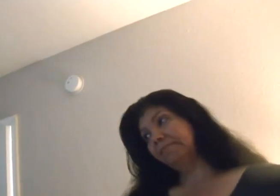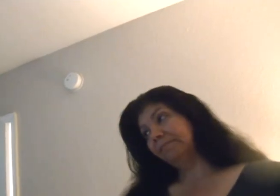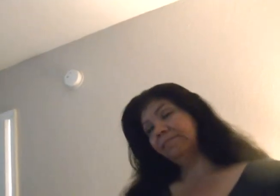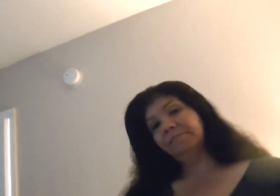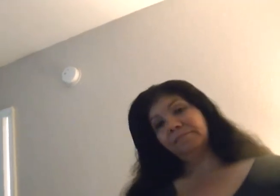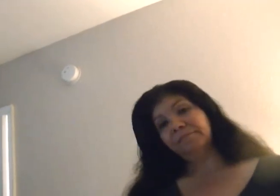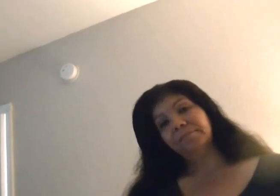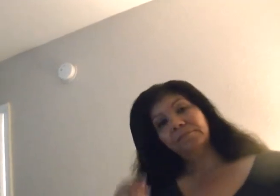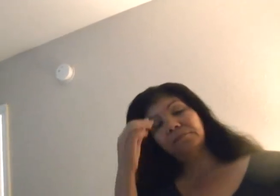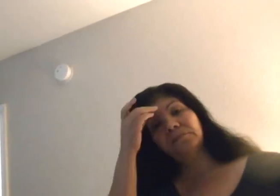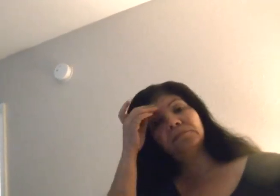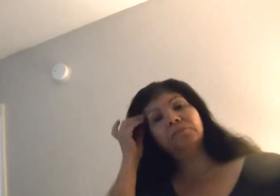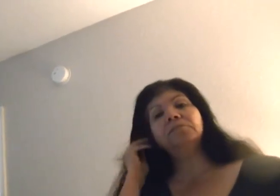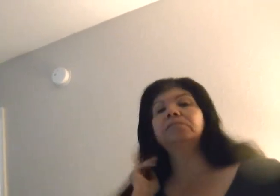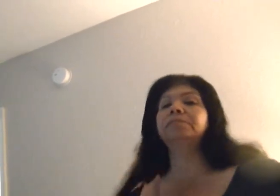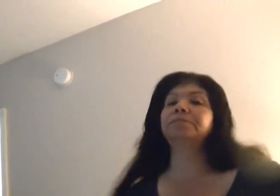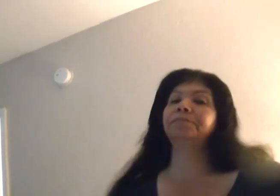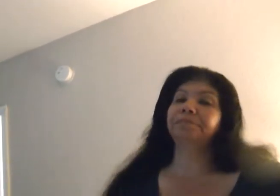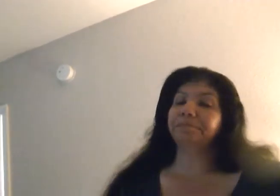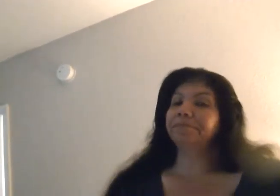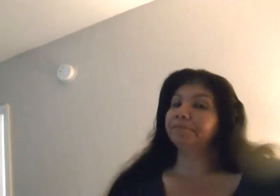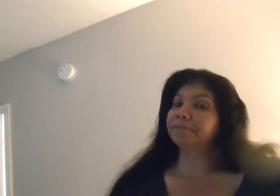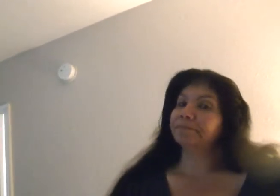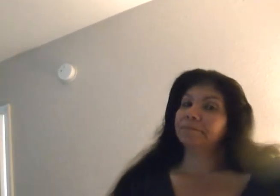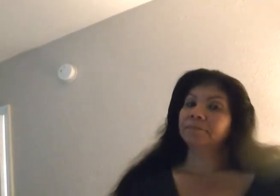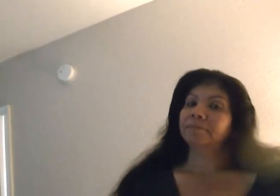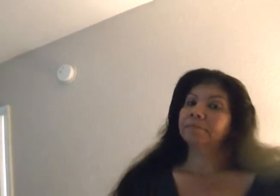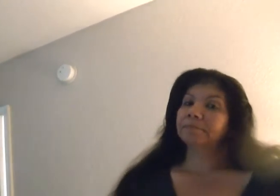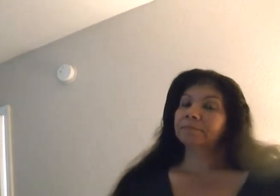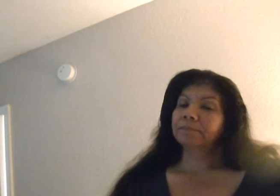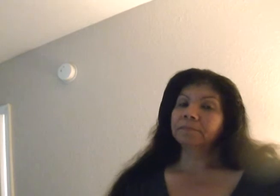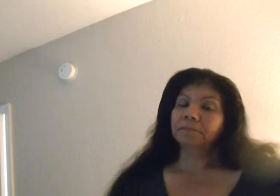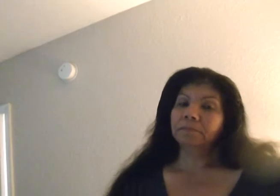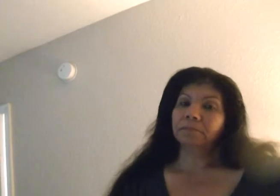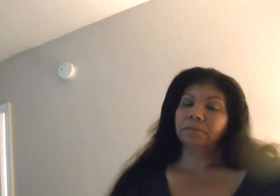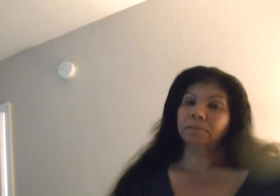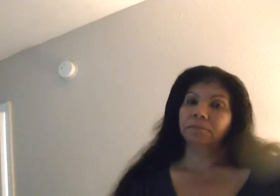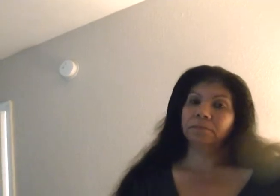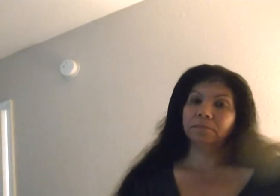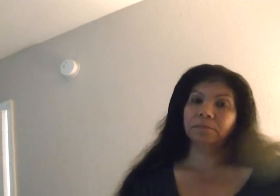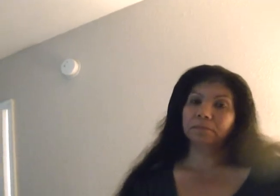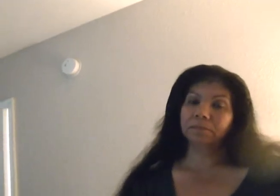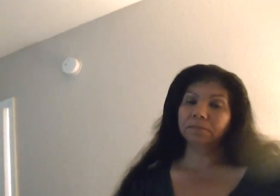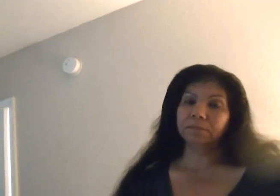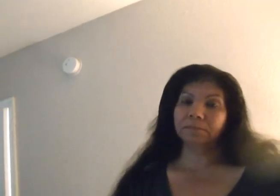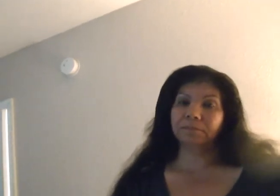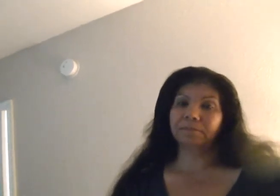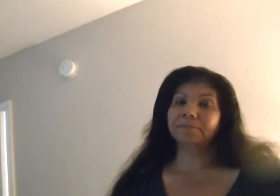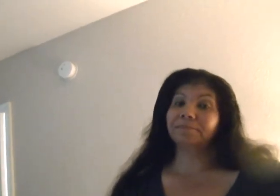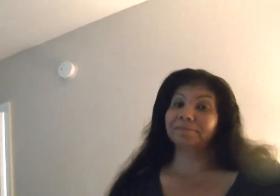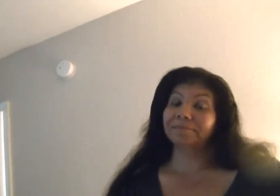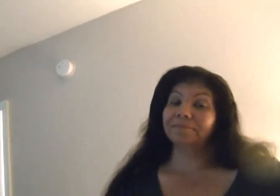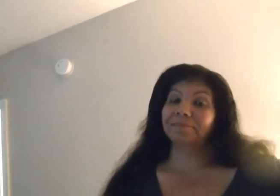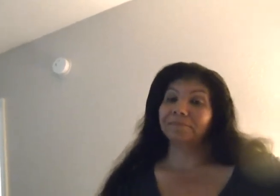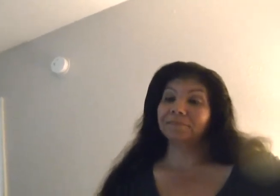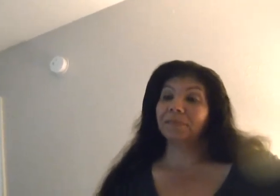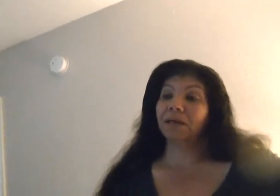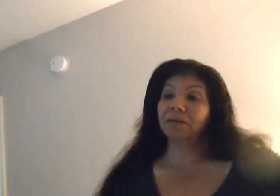the time. Mm-hmm. You got to take the good with the bad. But see, all these attacks and trials and tribulations, they mature you to enjoy what God